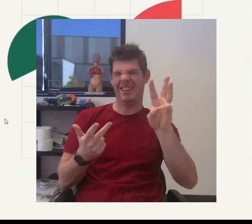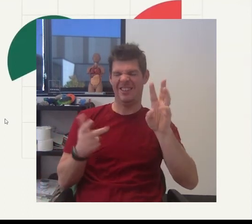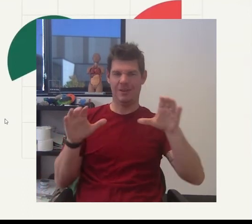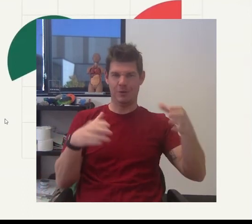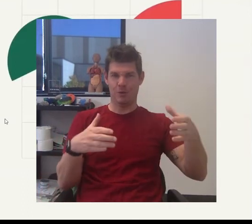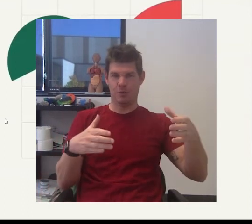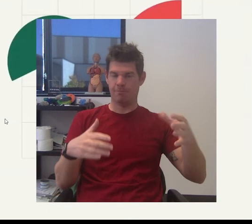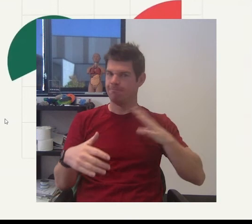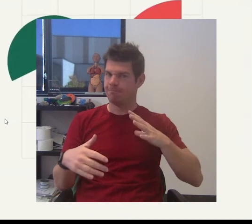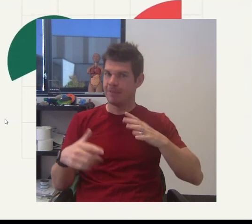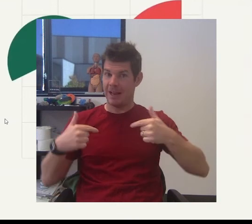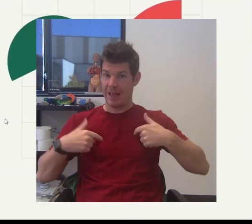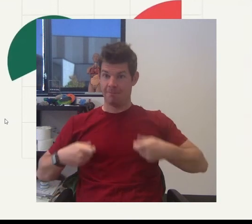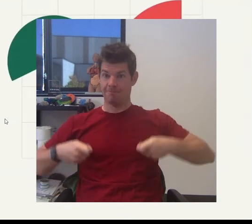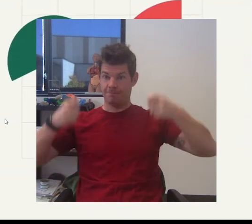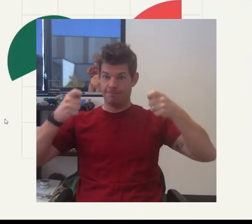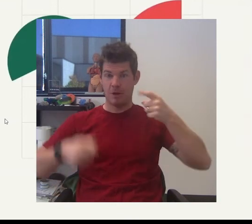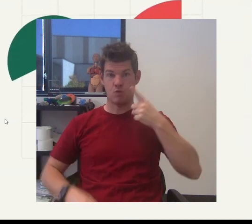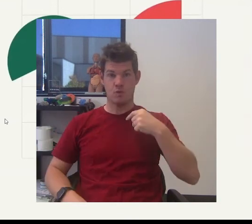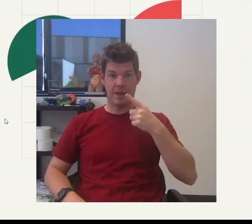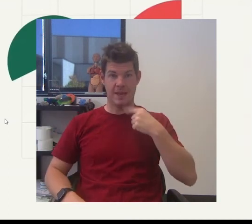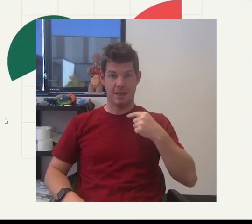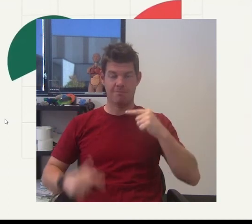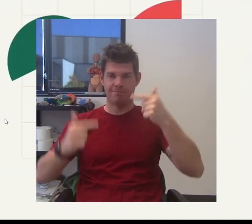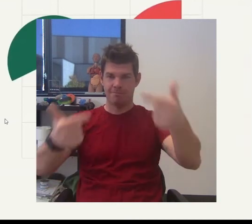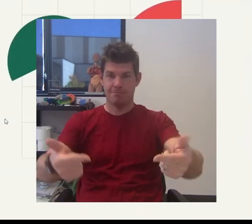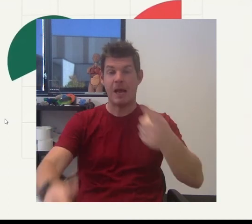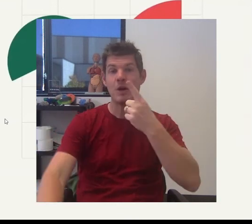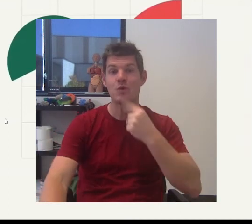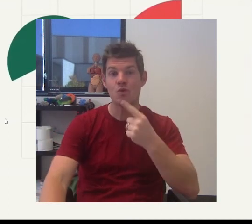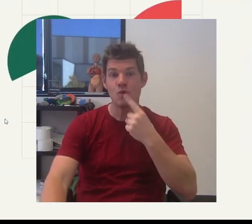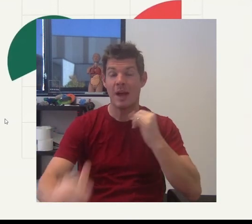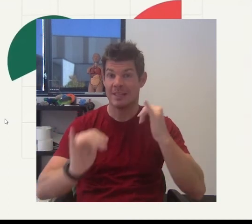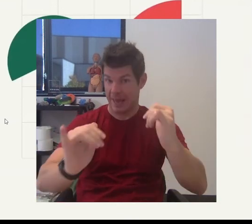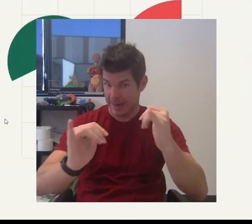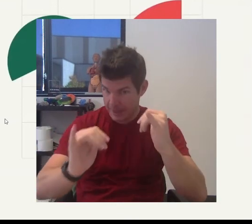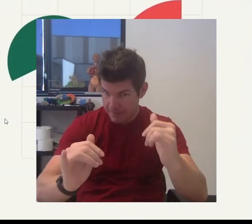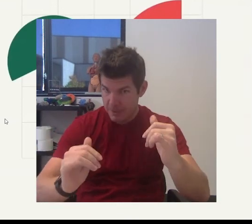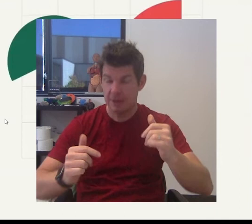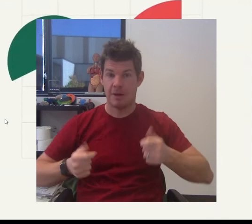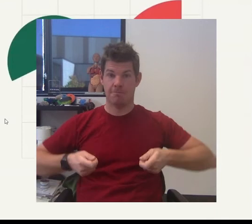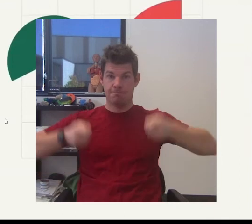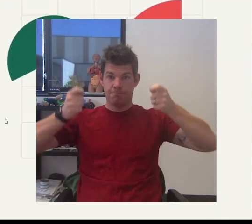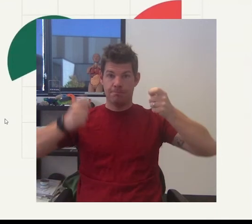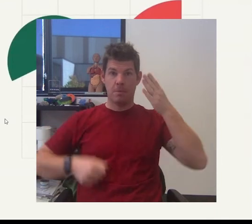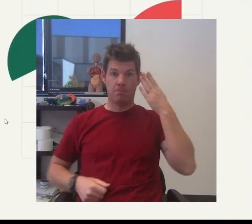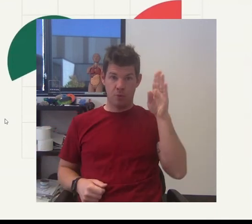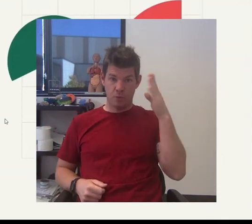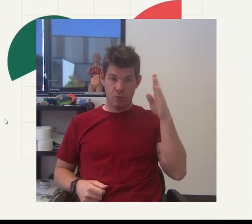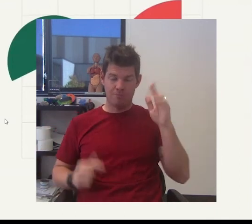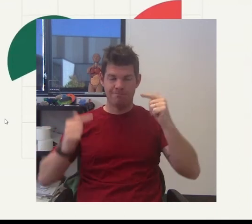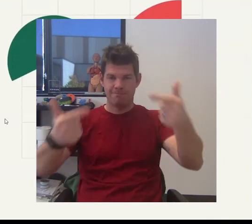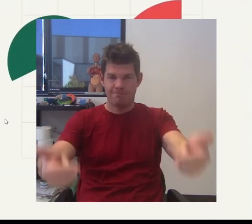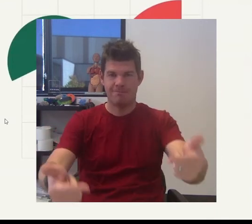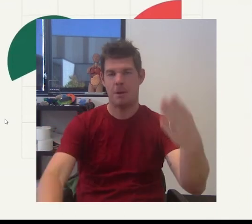group, if you don't like peanut butter or you don't eat peanut butter, if my screen turns red, you're gonna make your screen red. If my screen